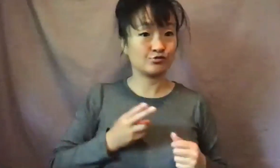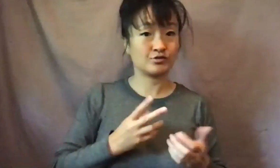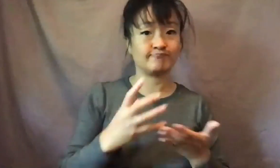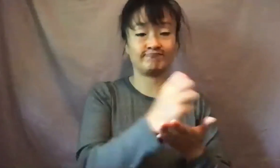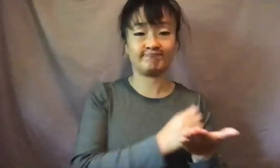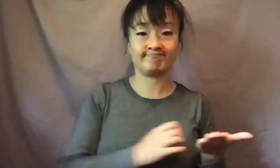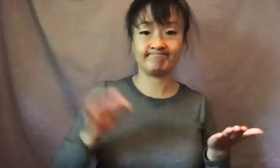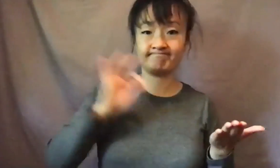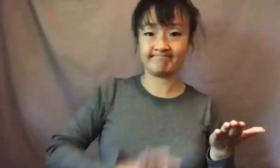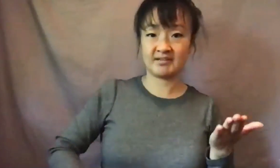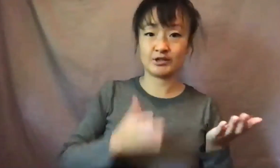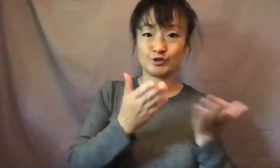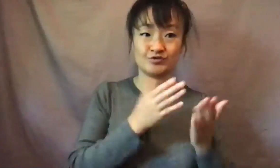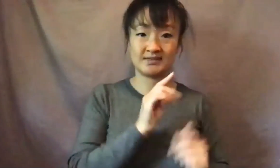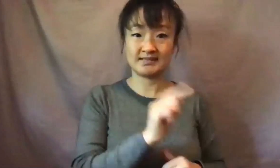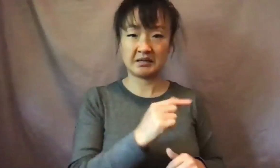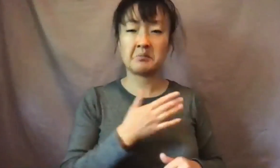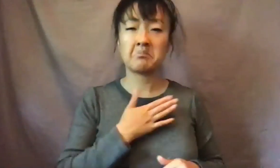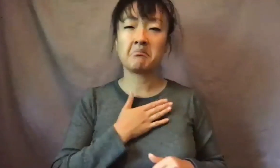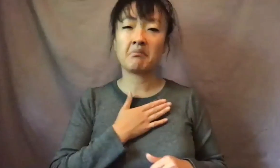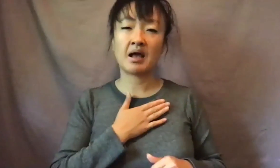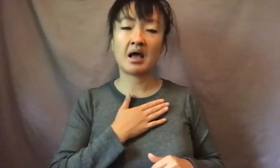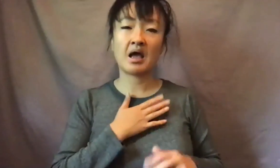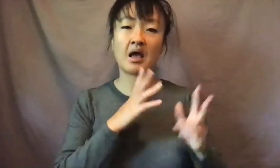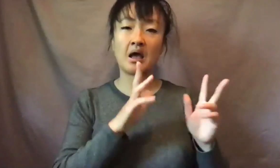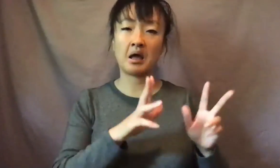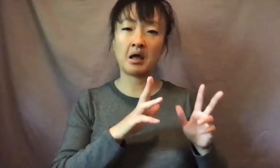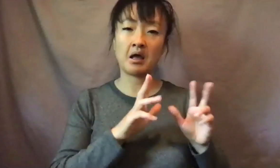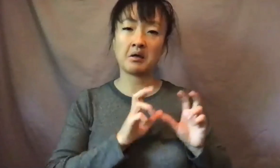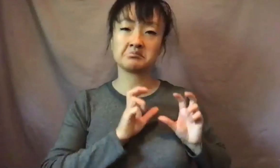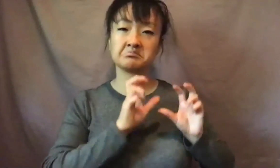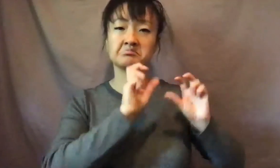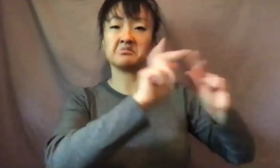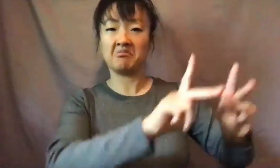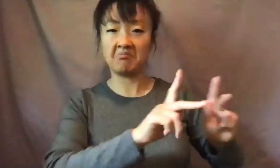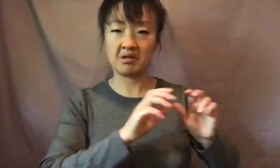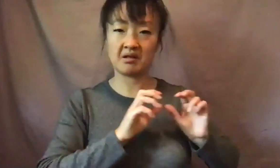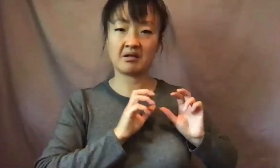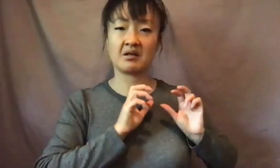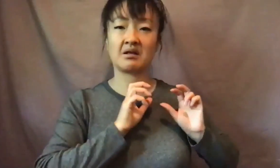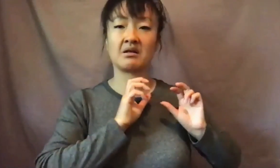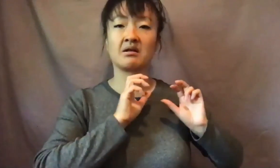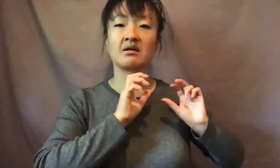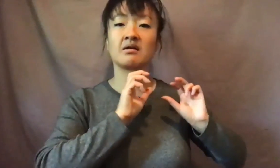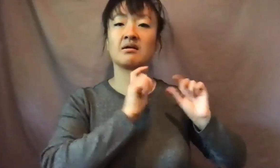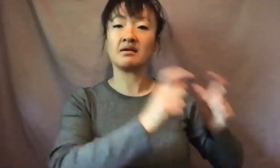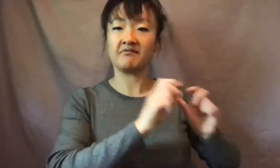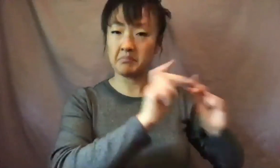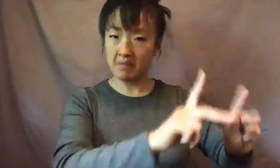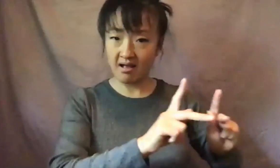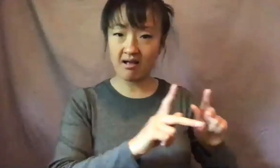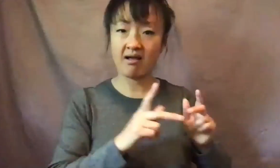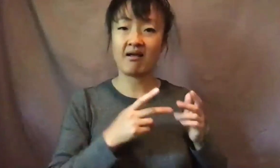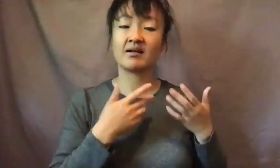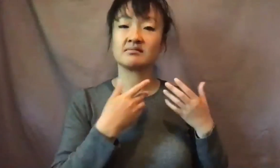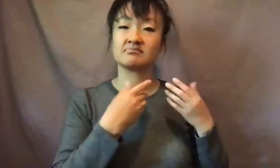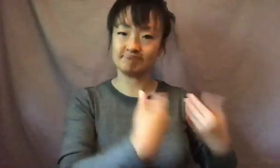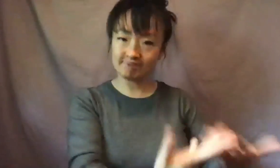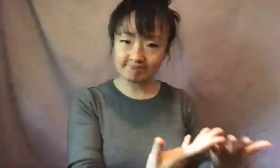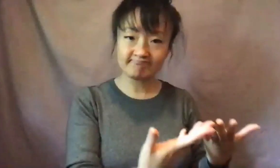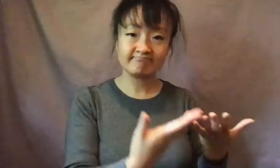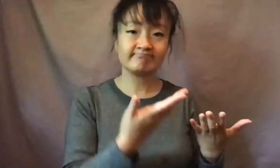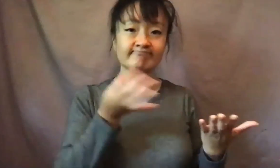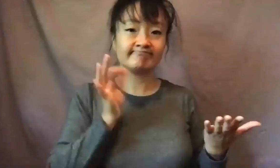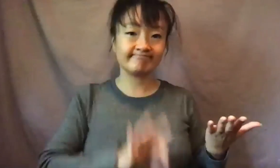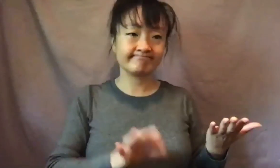that were run there. It was my way of sort of turning back that benefit into the benefits for the